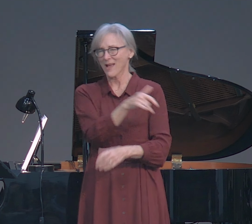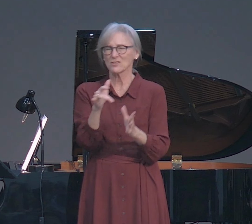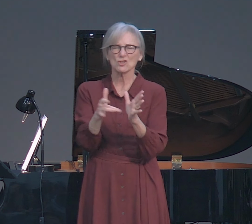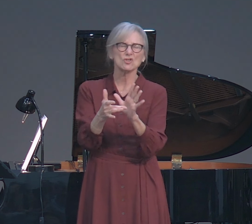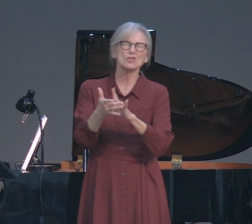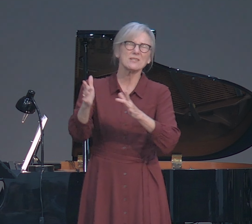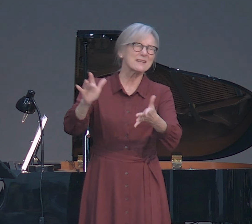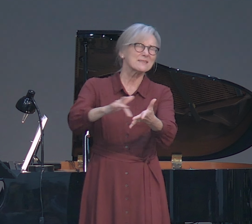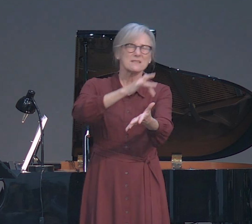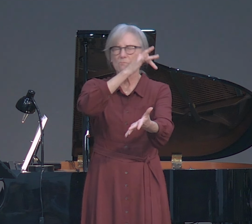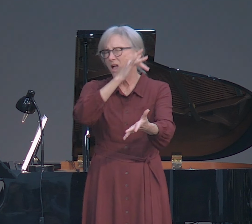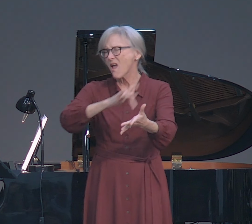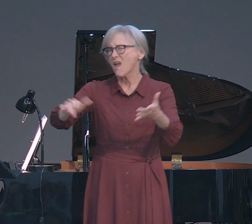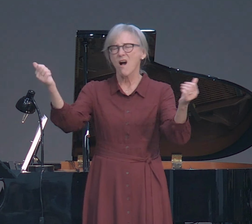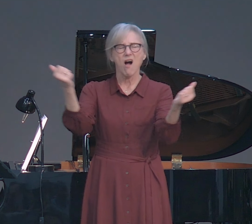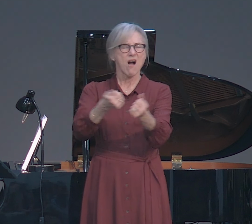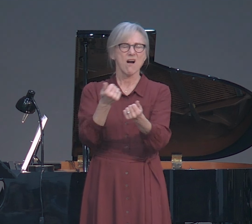all. He paid everything.